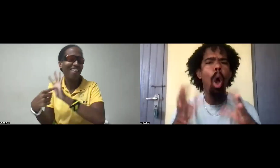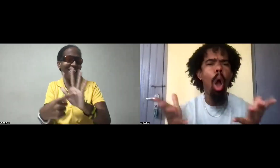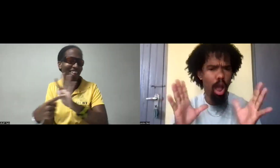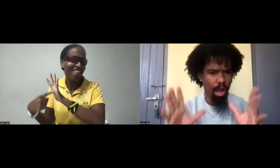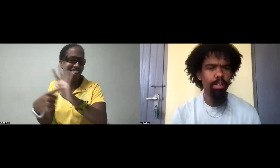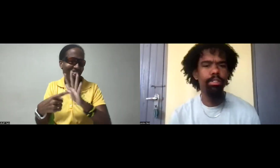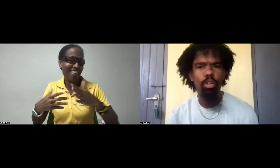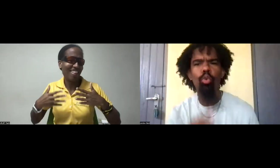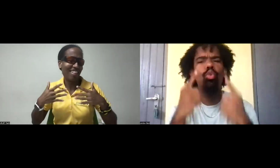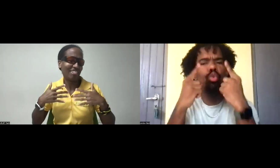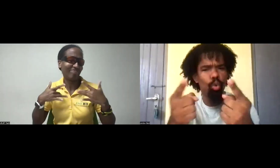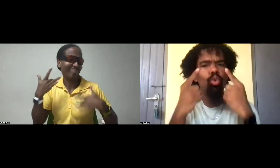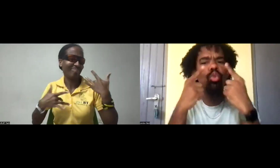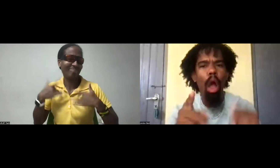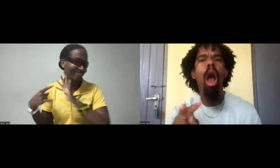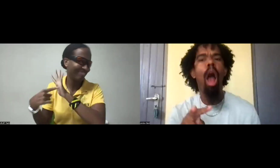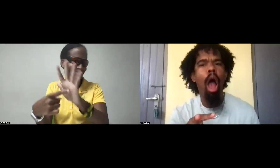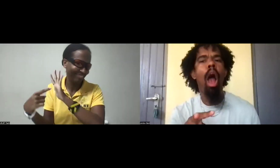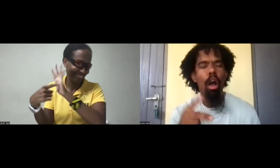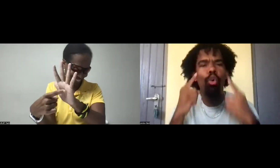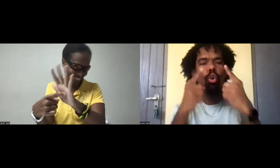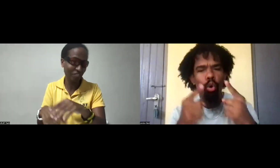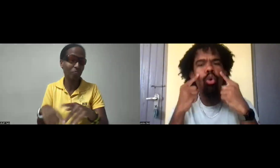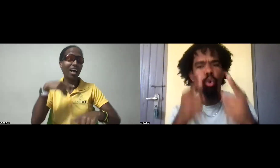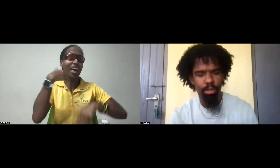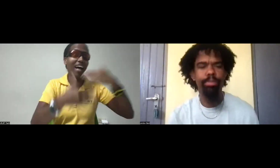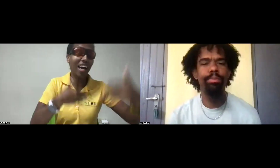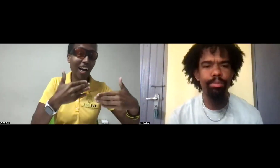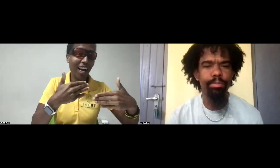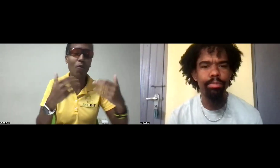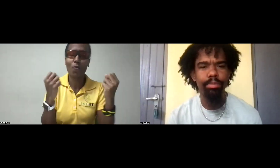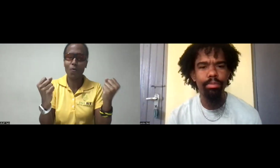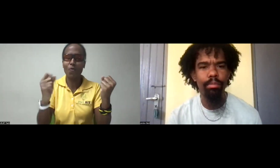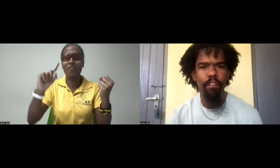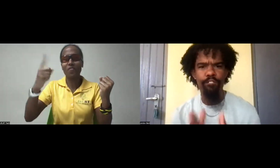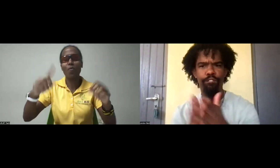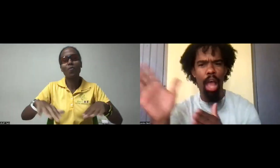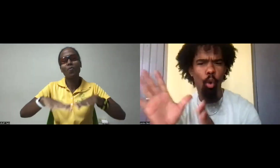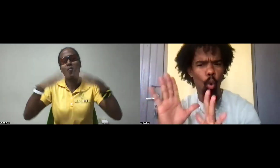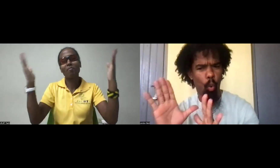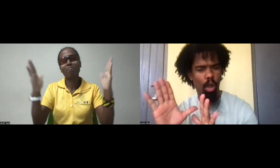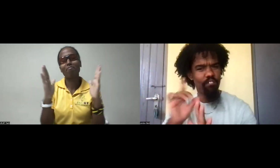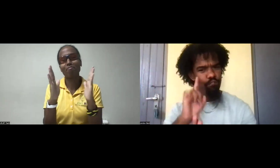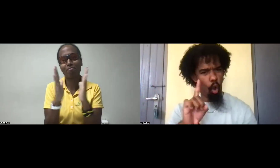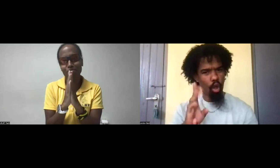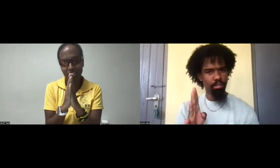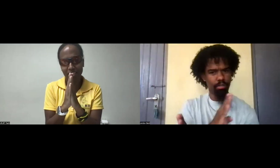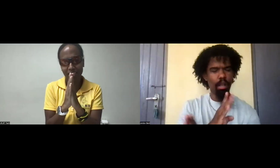it's belonging with Jamaica's culture, and it's exciting, and we're excited to show you. So before we